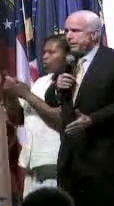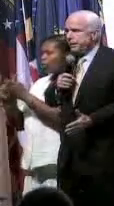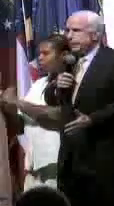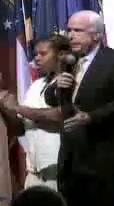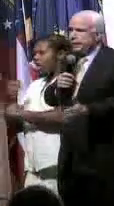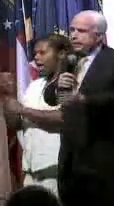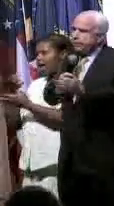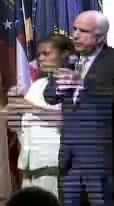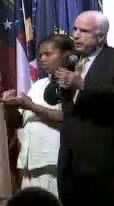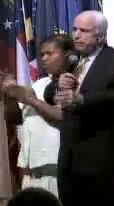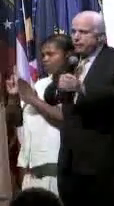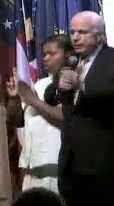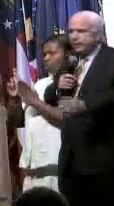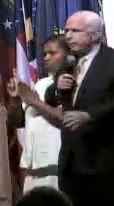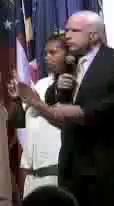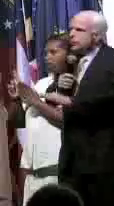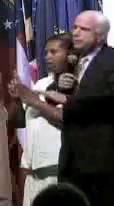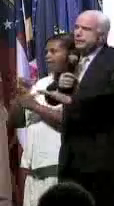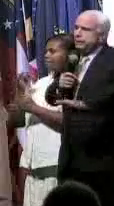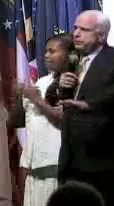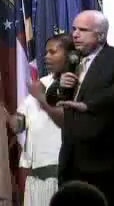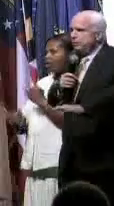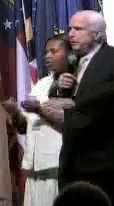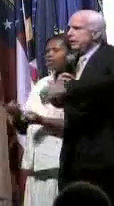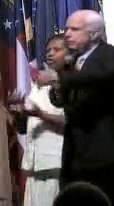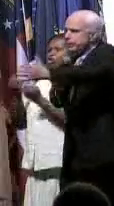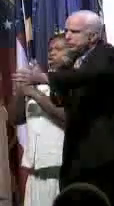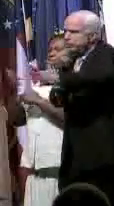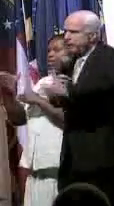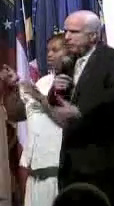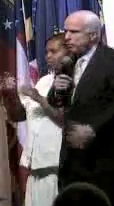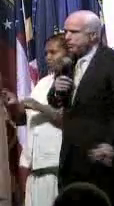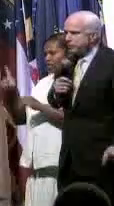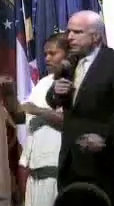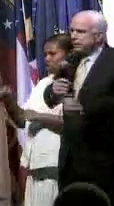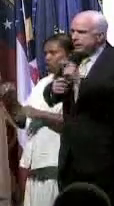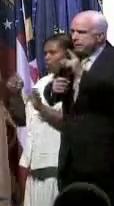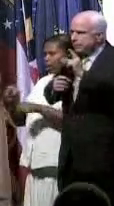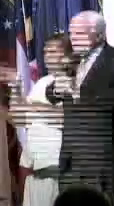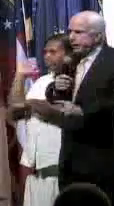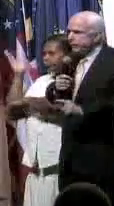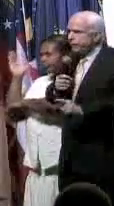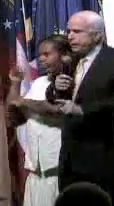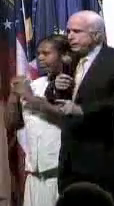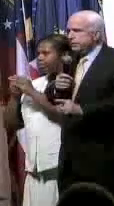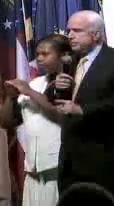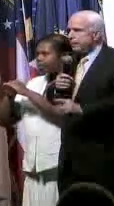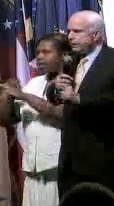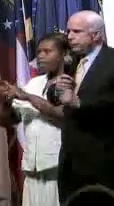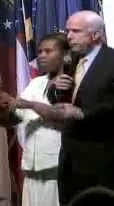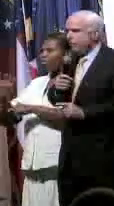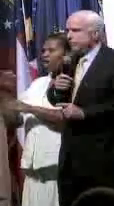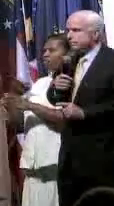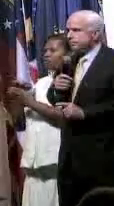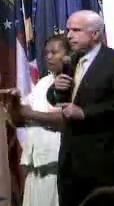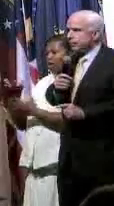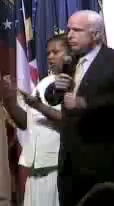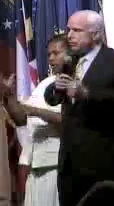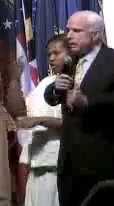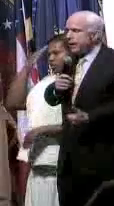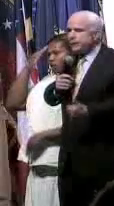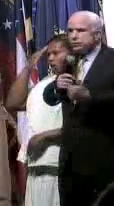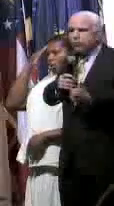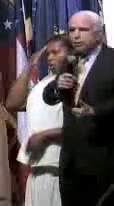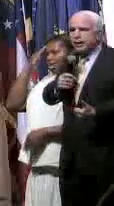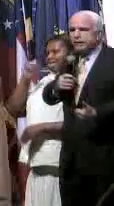review. And there's so many things that need to be done. We could spend a whole speech on it. But the other failure, as you know,